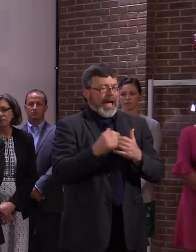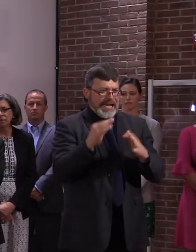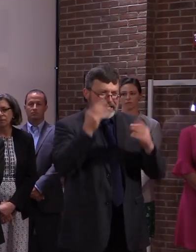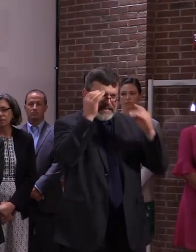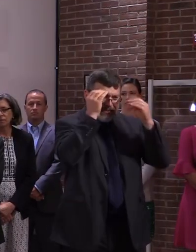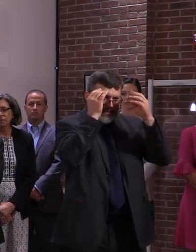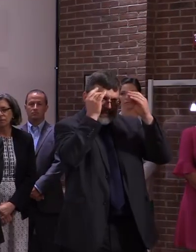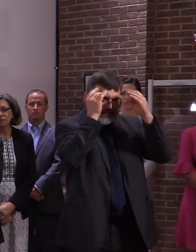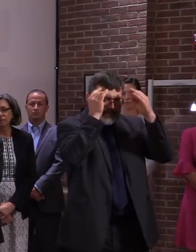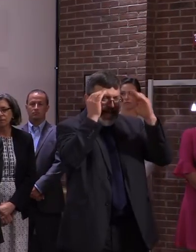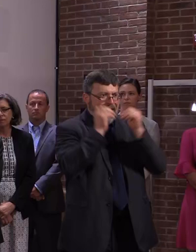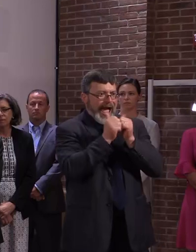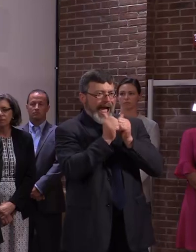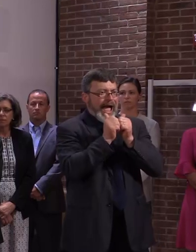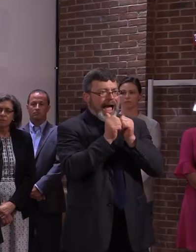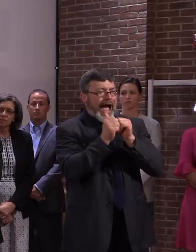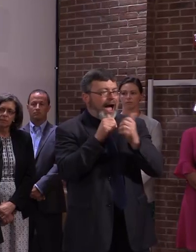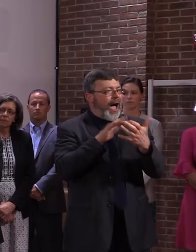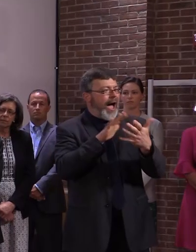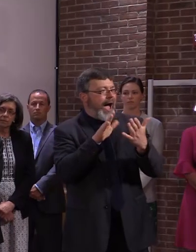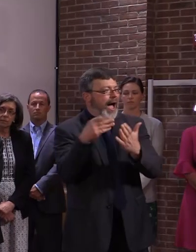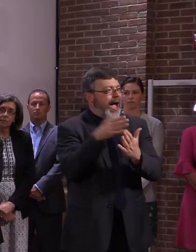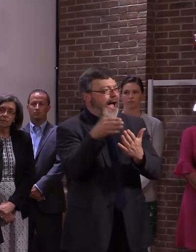You are my public health heroes.